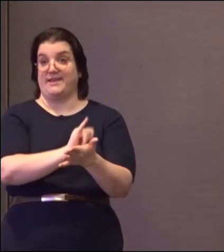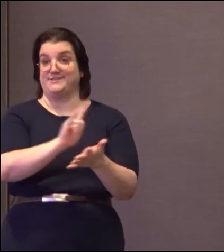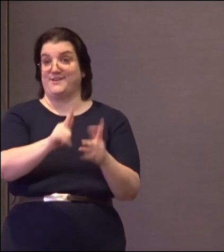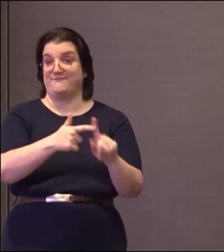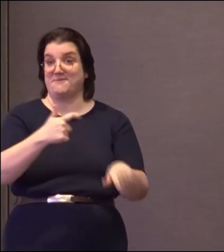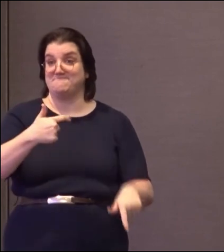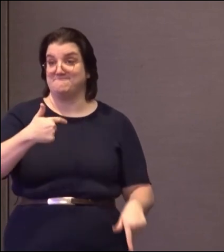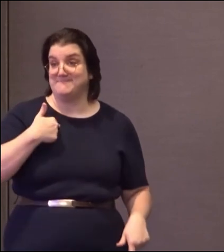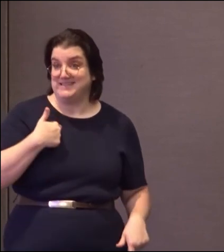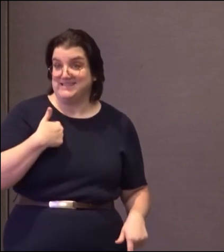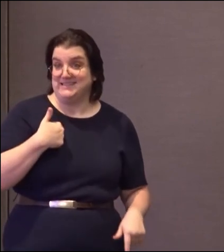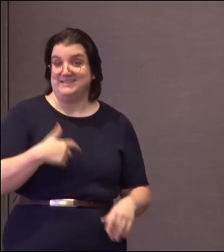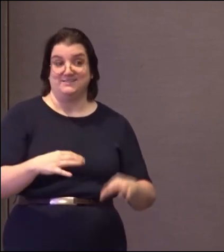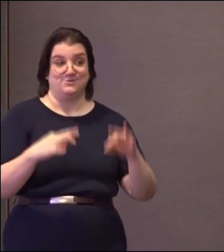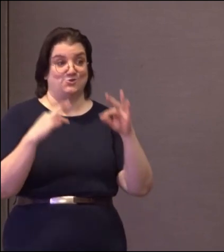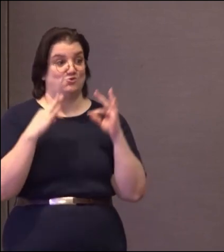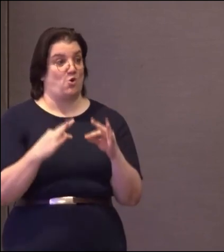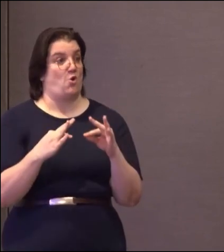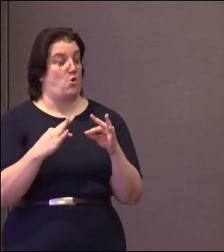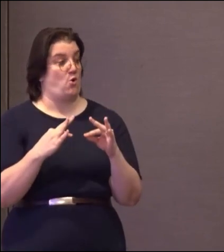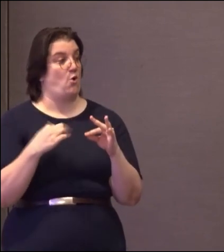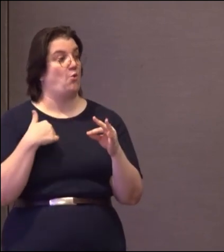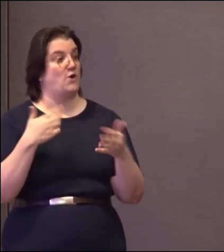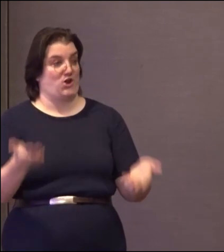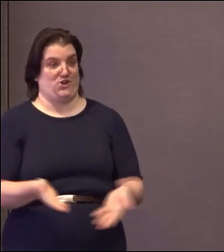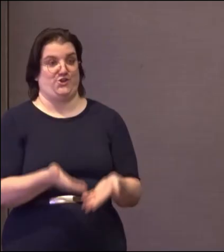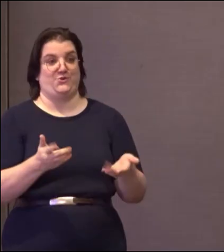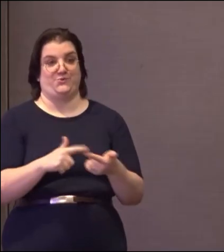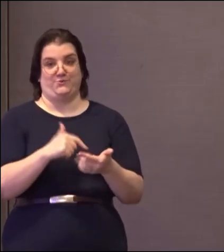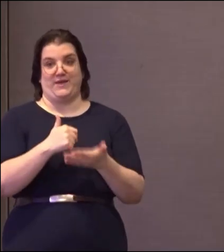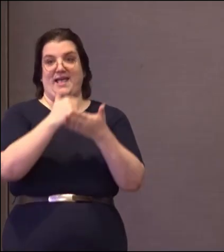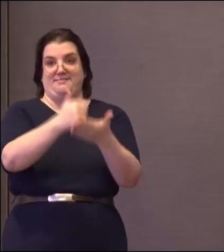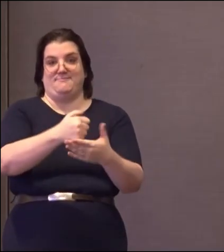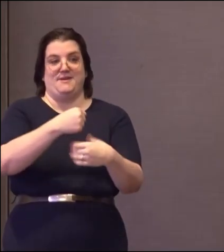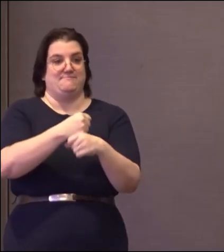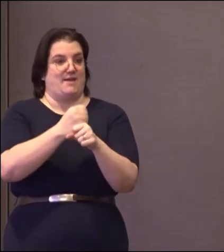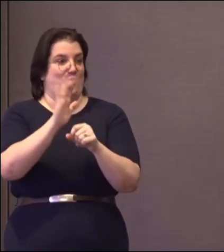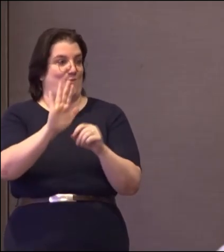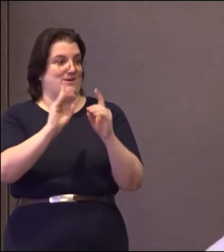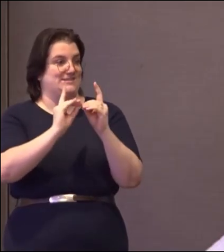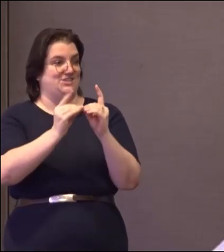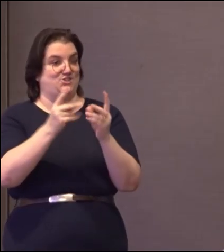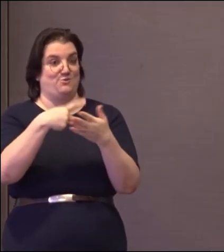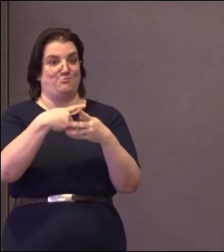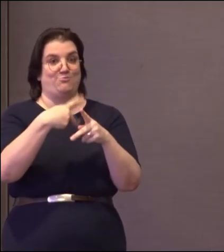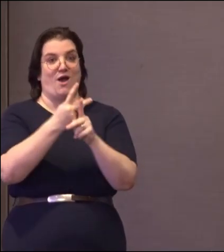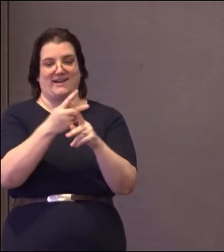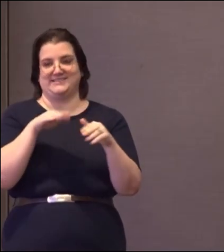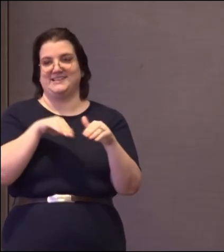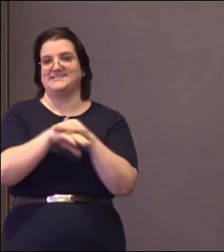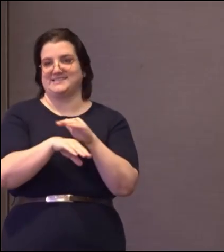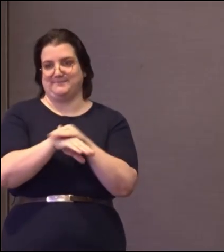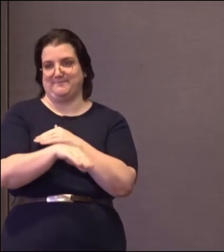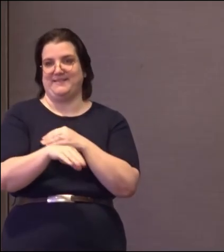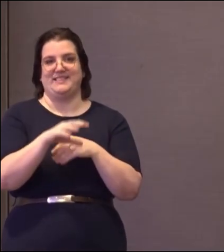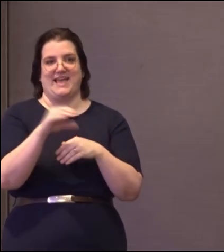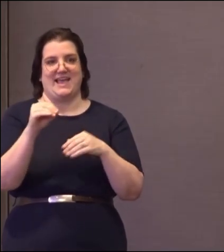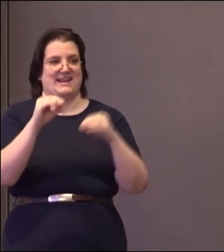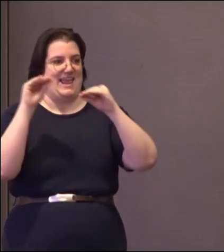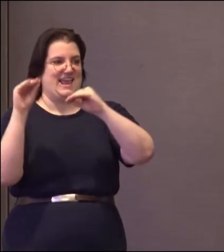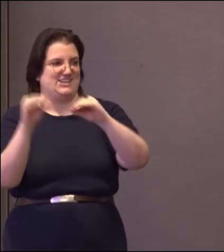me. So we're here to help make your digital products accessible and